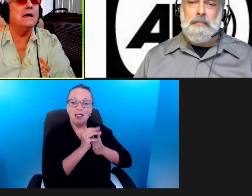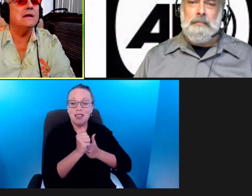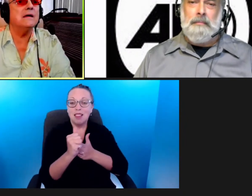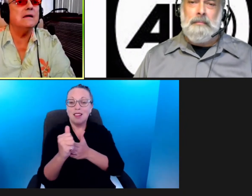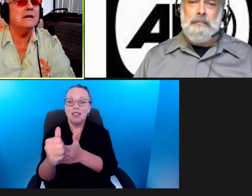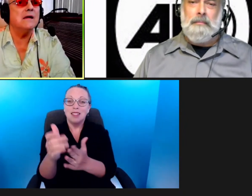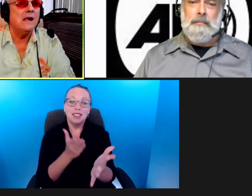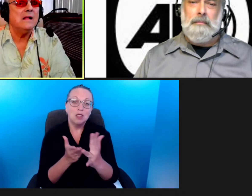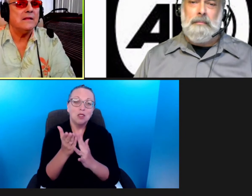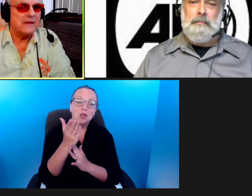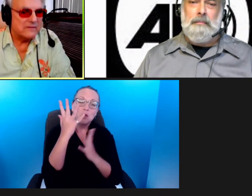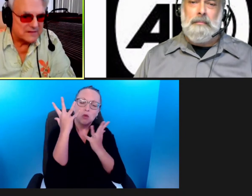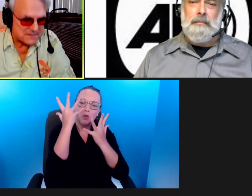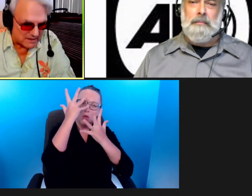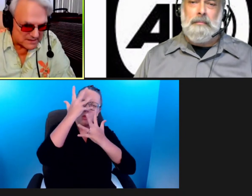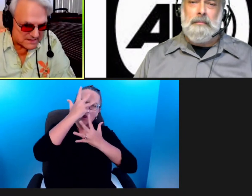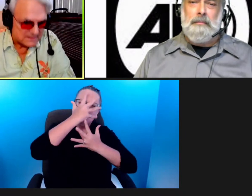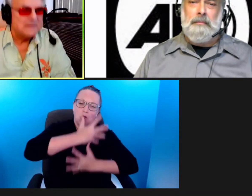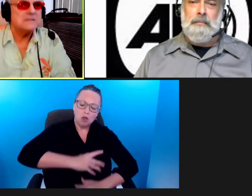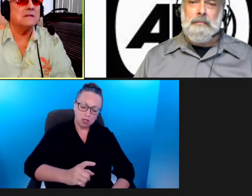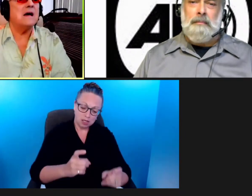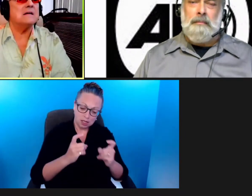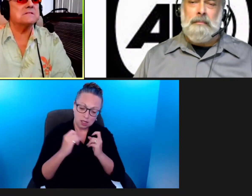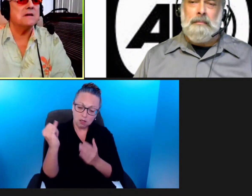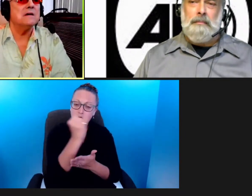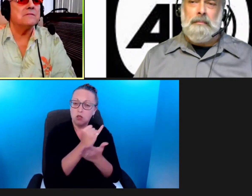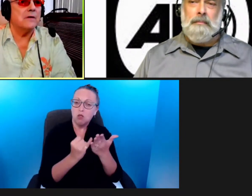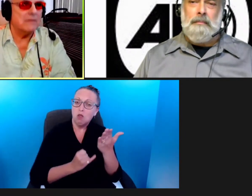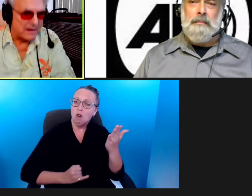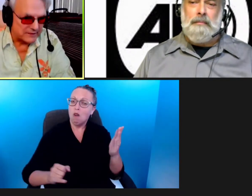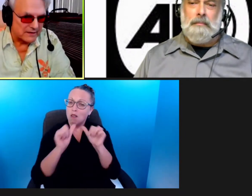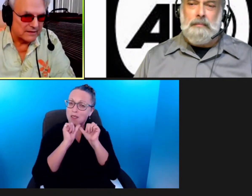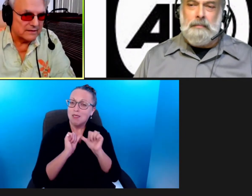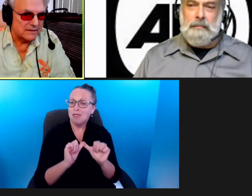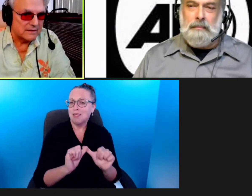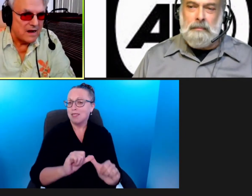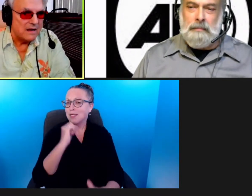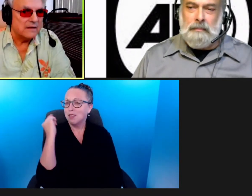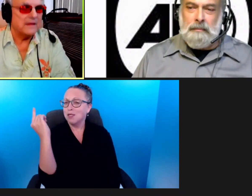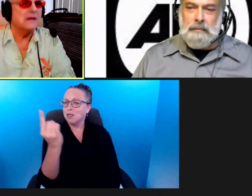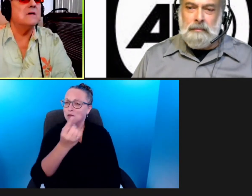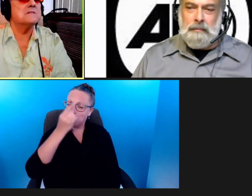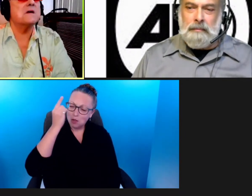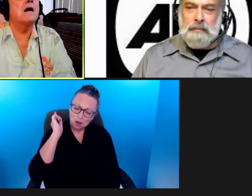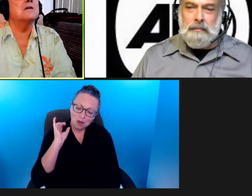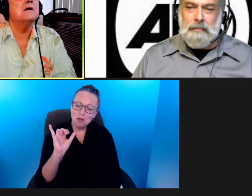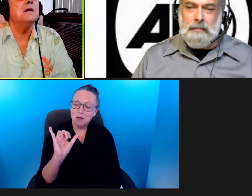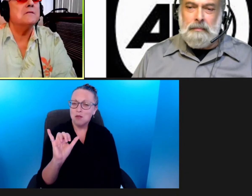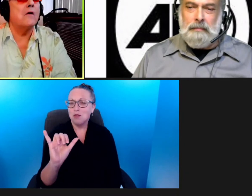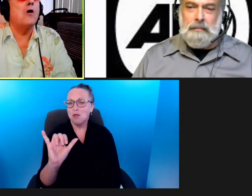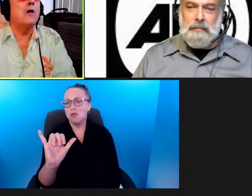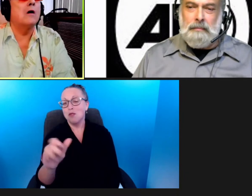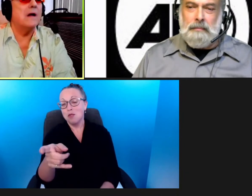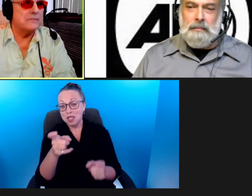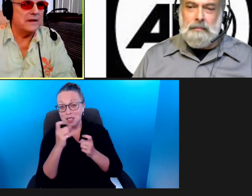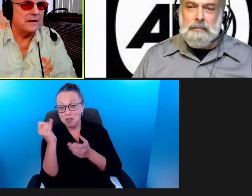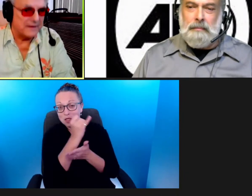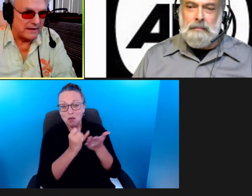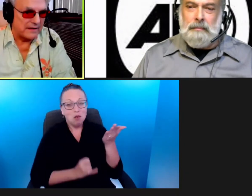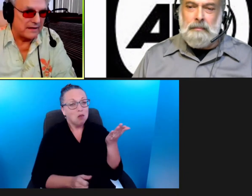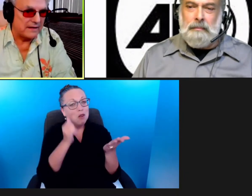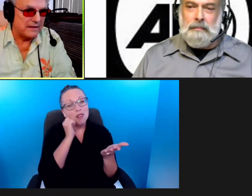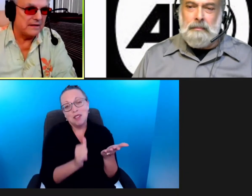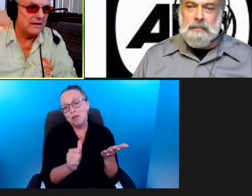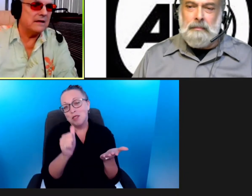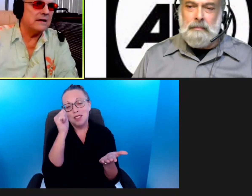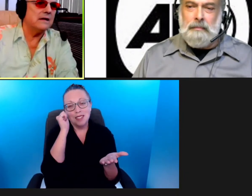way. Give us art to last forever. Give us art for every